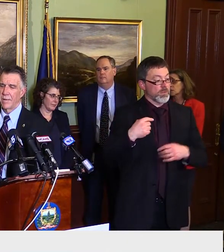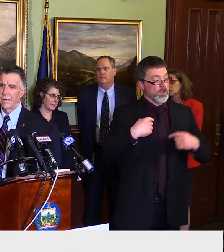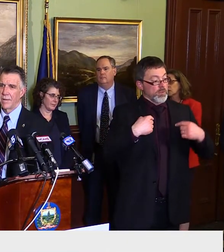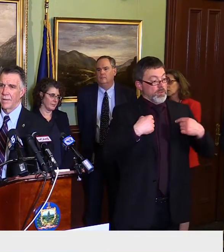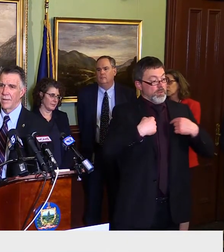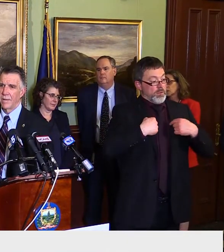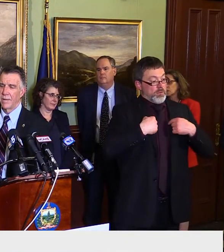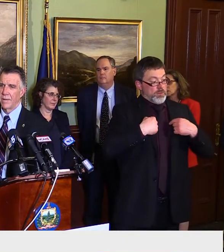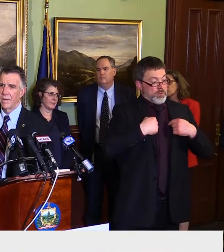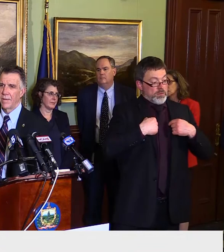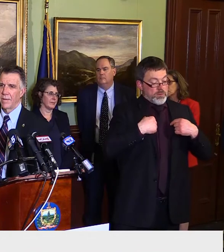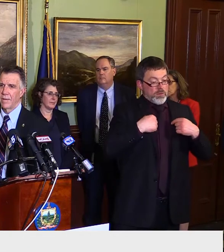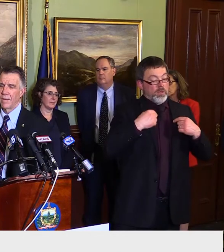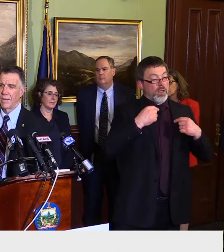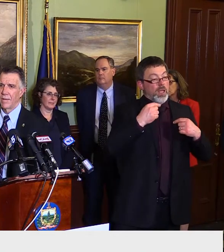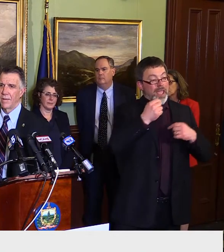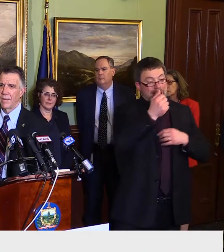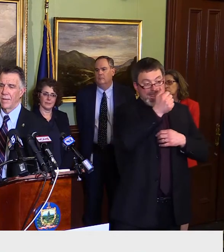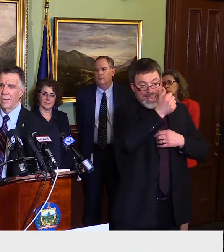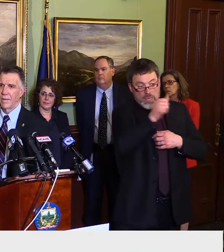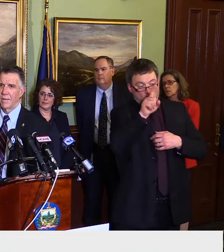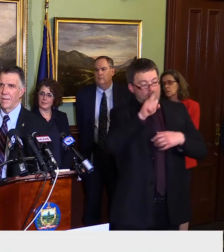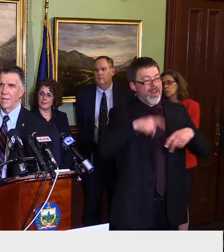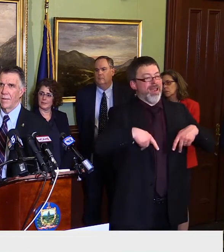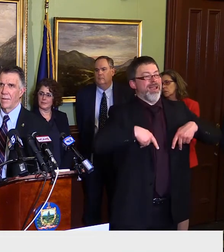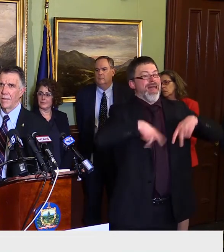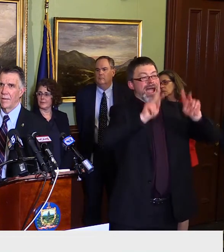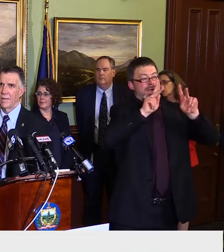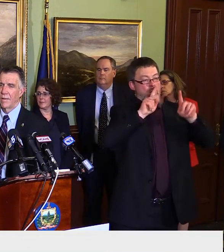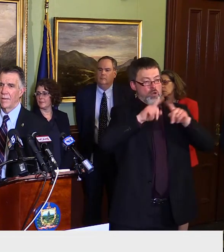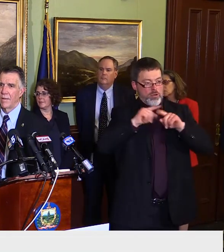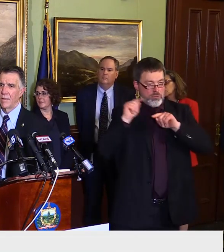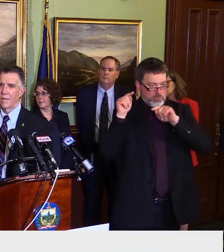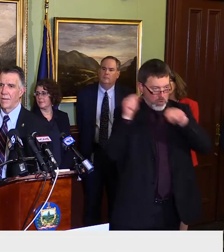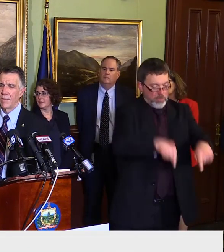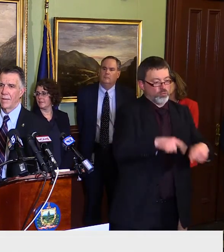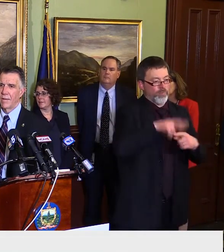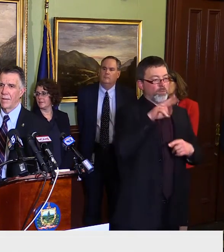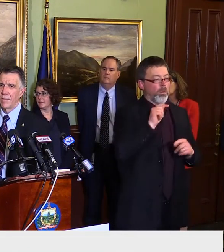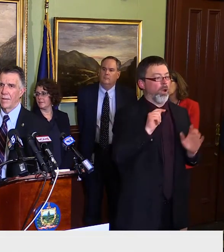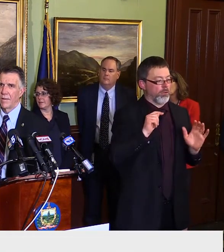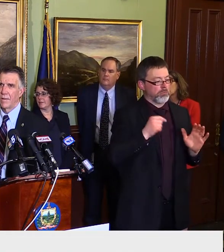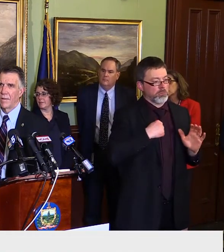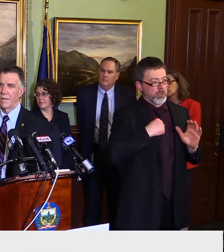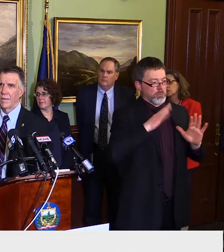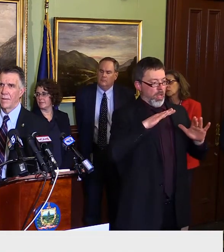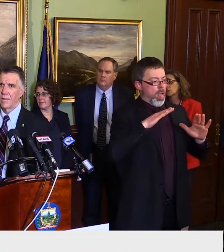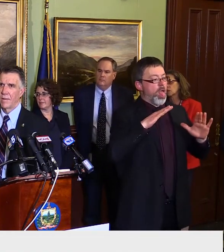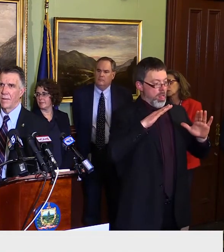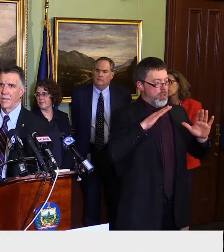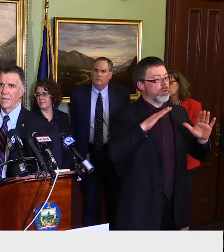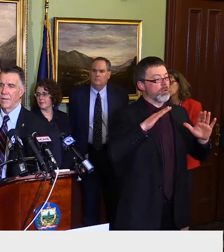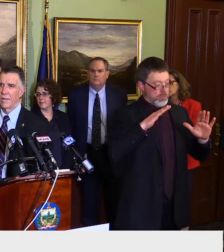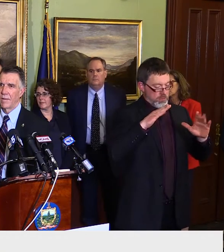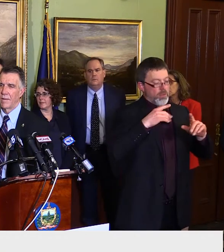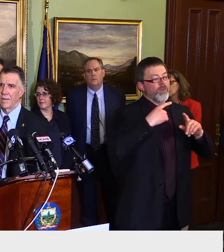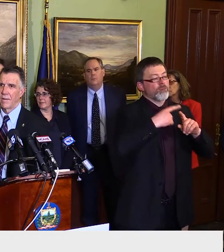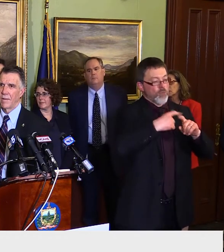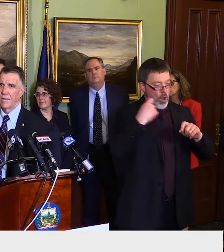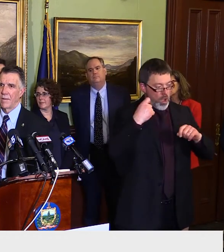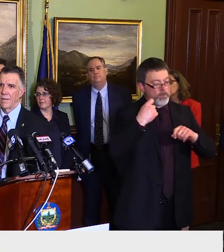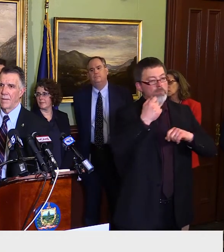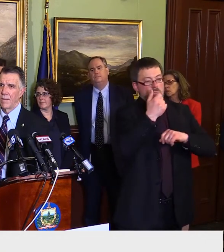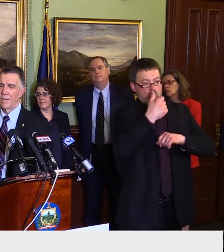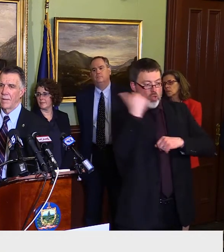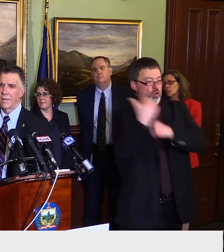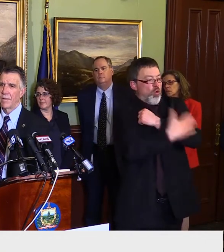Is your quarantine, asking people to self-quarantine for 14 days after coming back from Europe, is that based